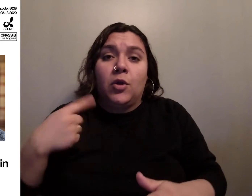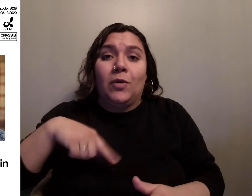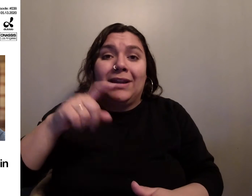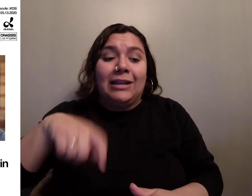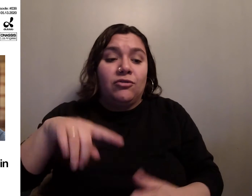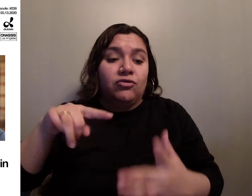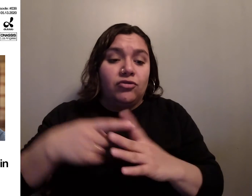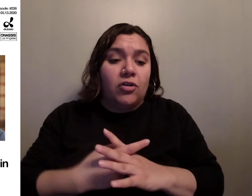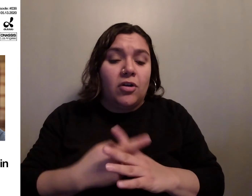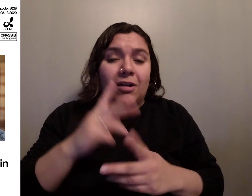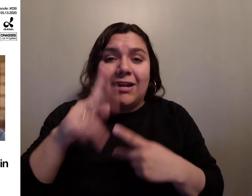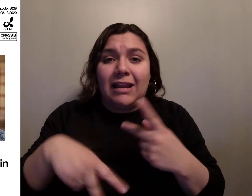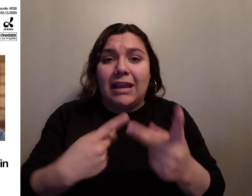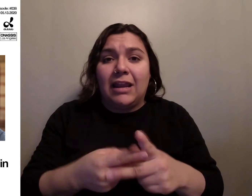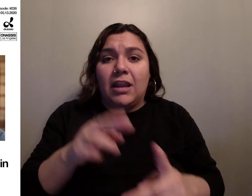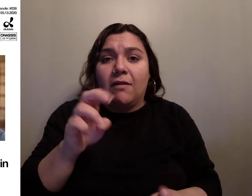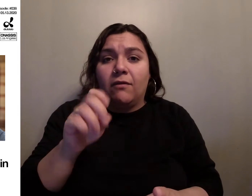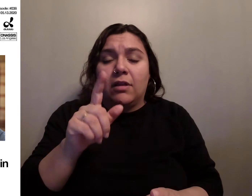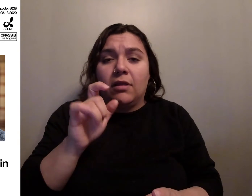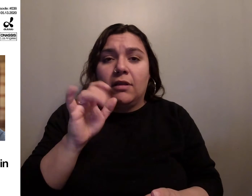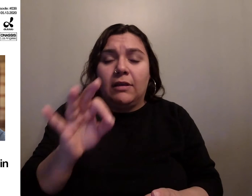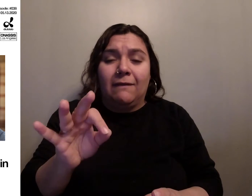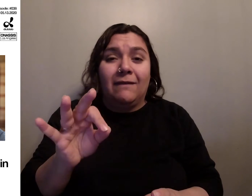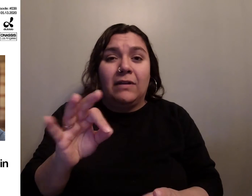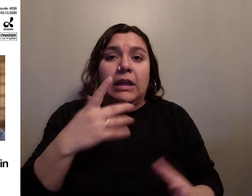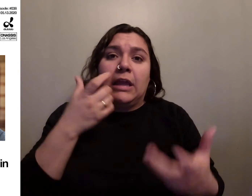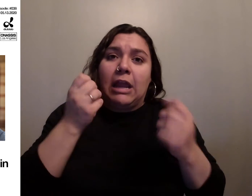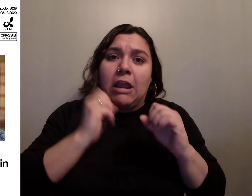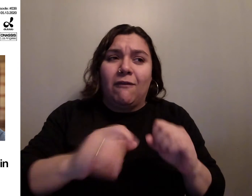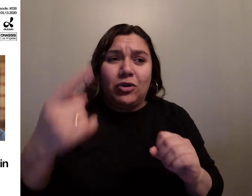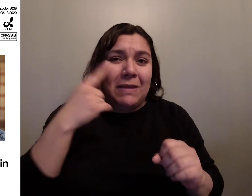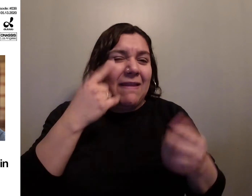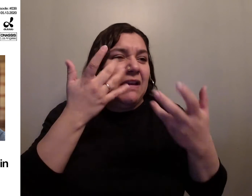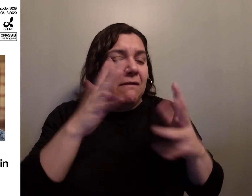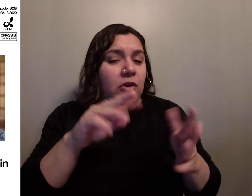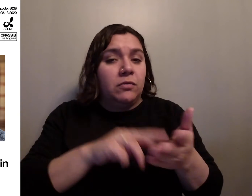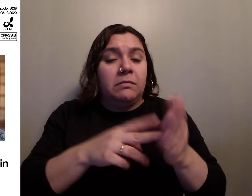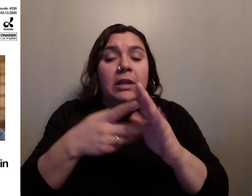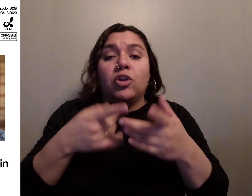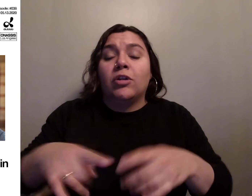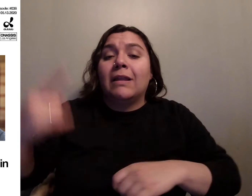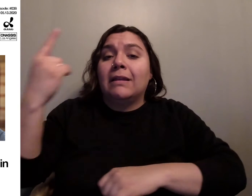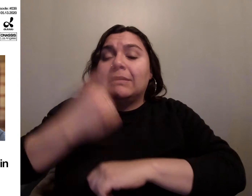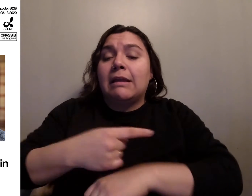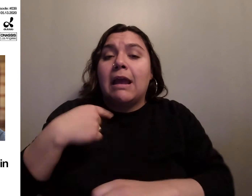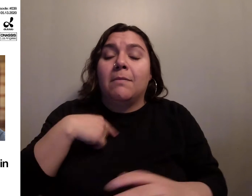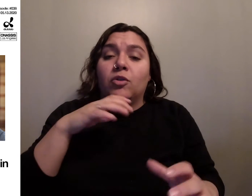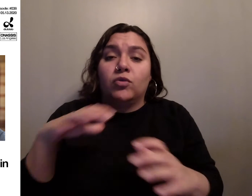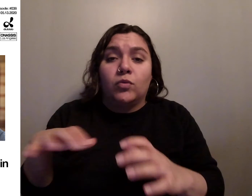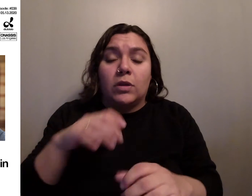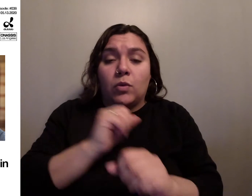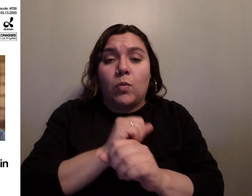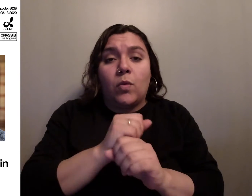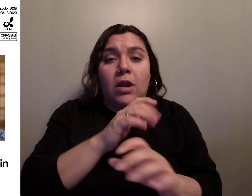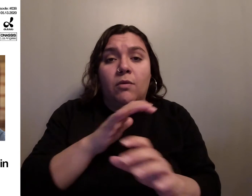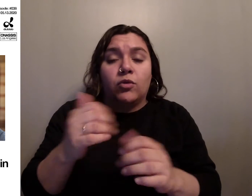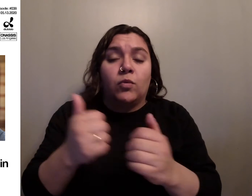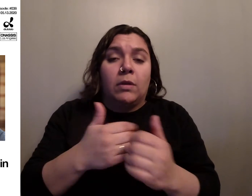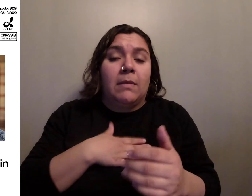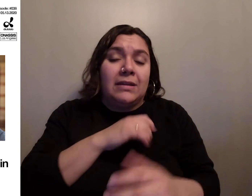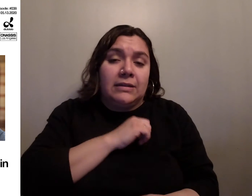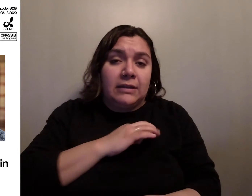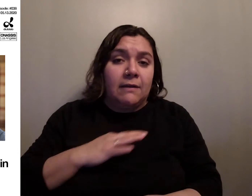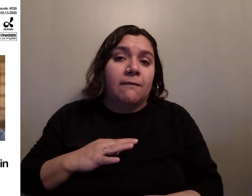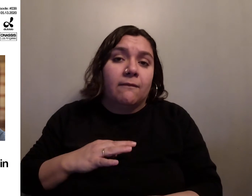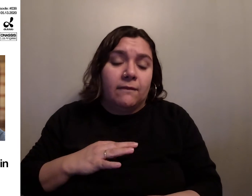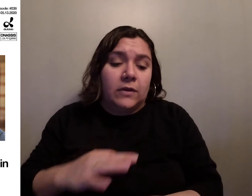here immediately. We need to start some kind of a relief effort. And of course, she'd already been thinking about it. And so during the day, I